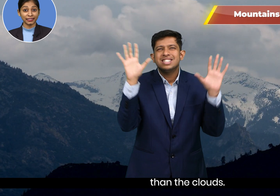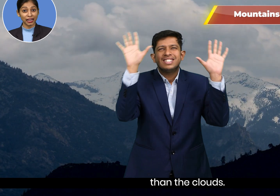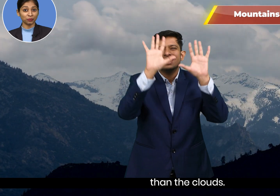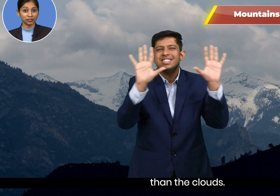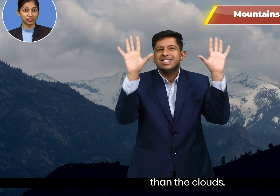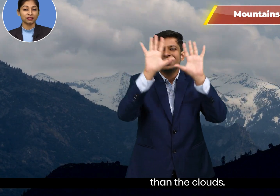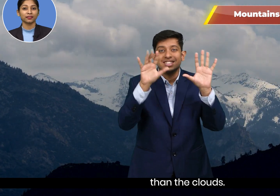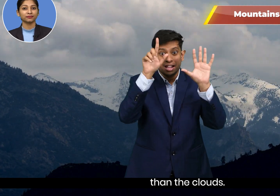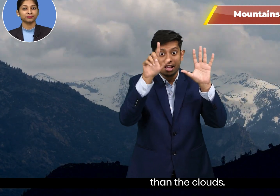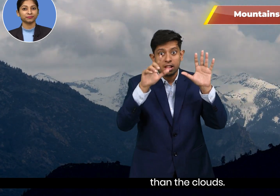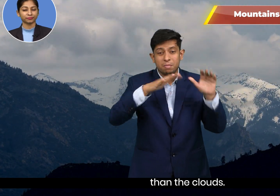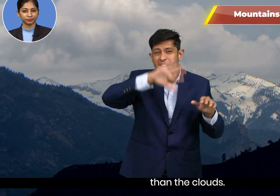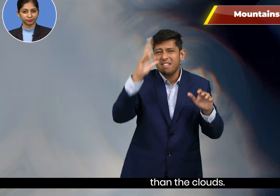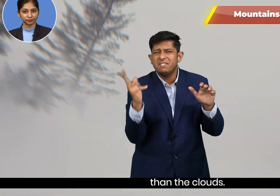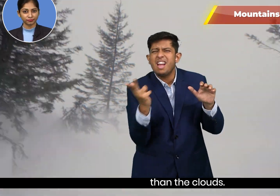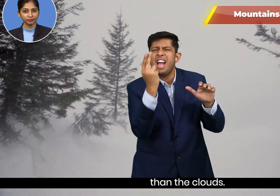than the clouds.